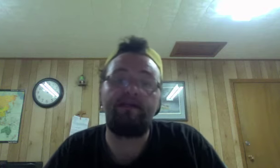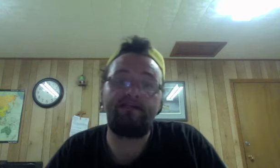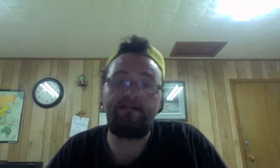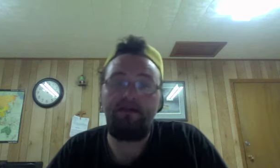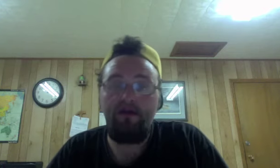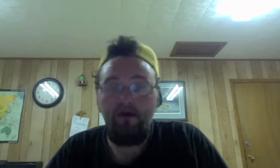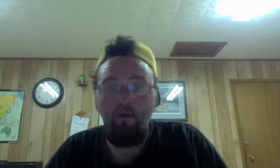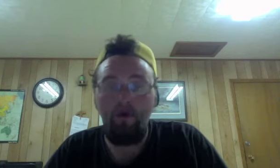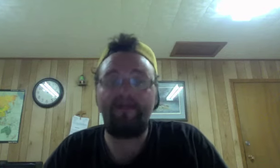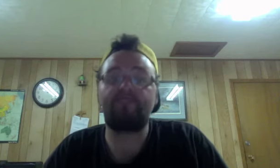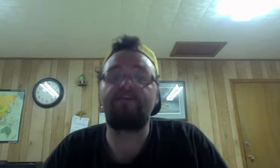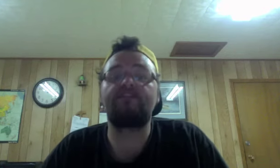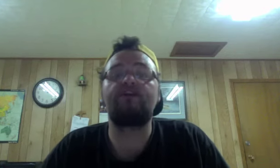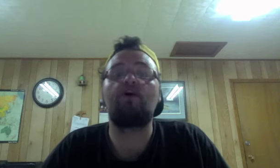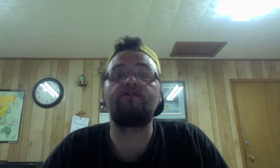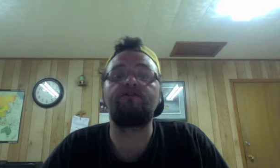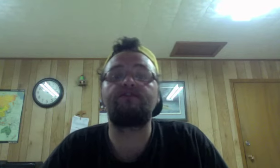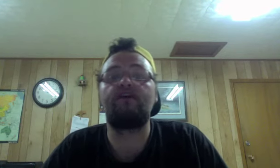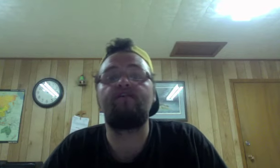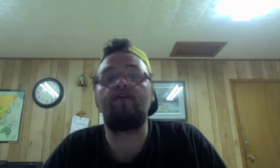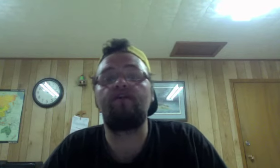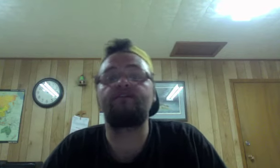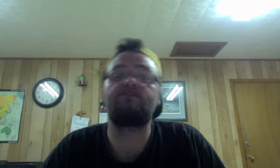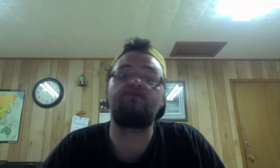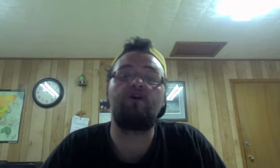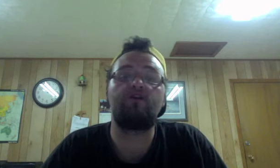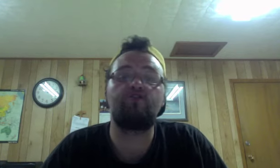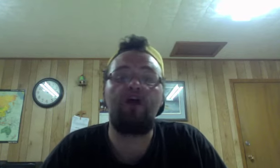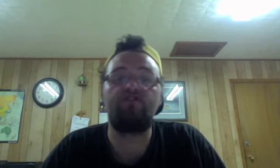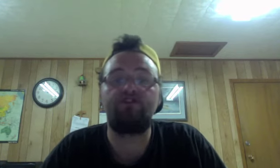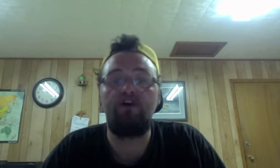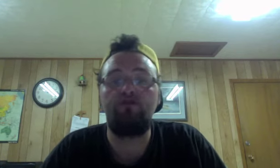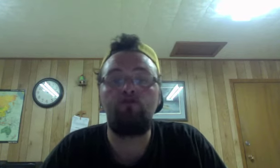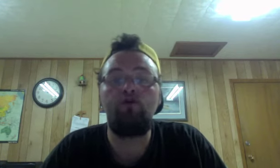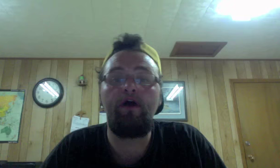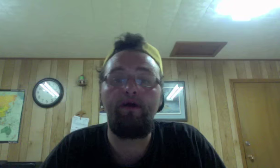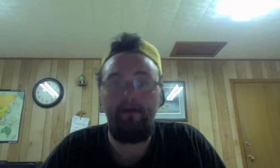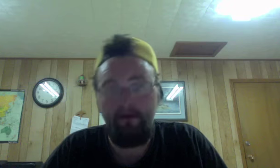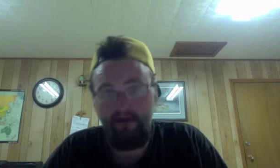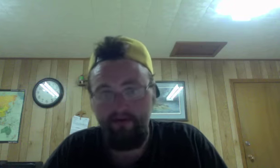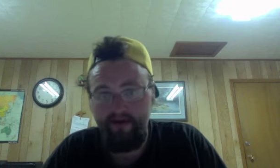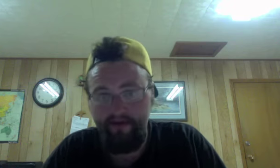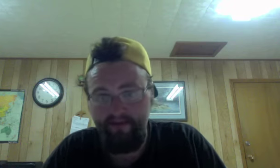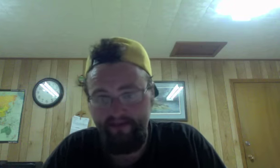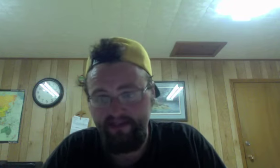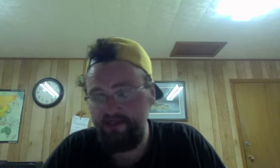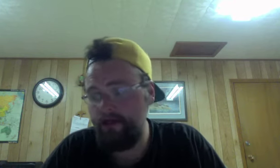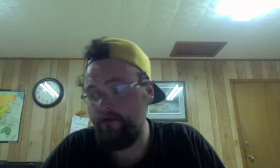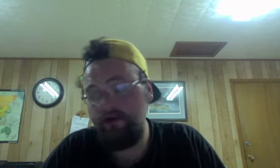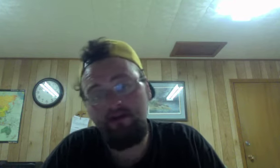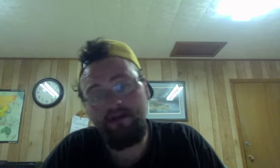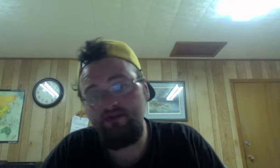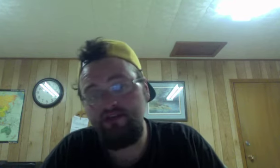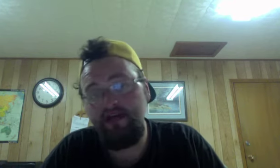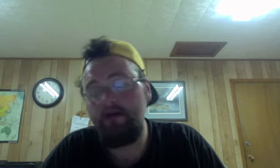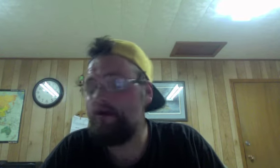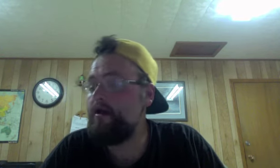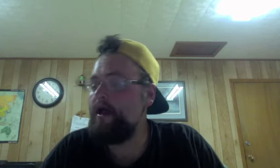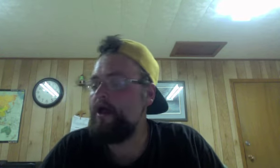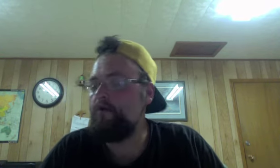is one of the next big stars in the CFL next to uh Travis uh Lule out there in BC I really like Drew Tate when